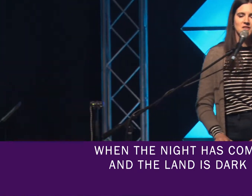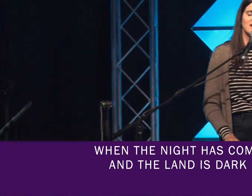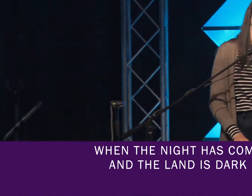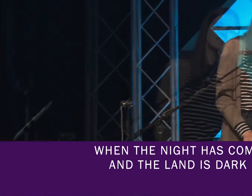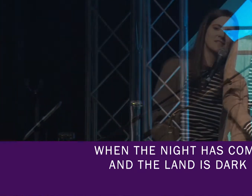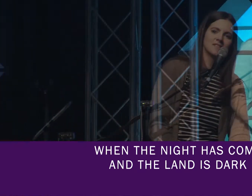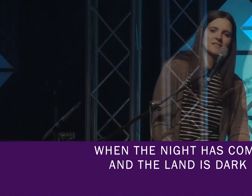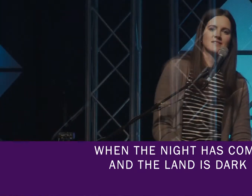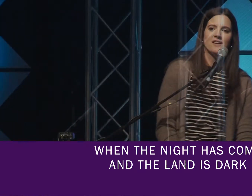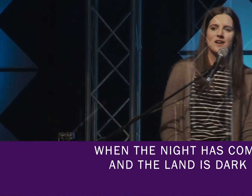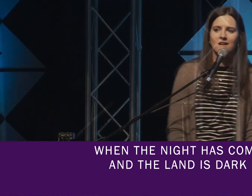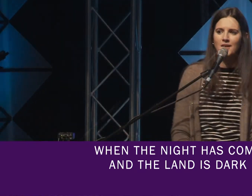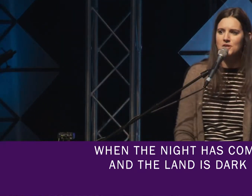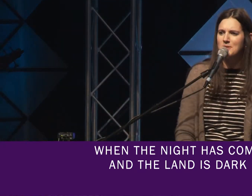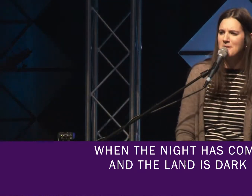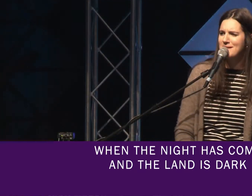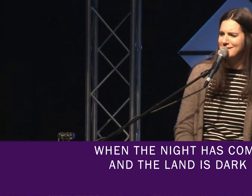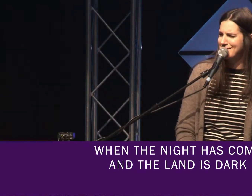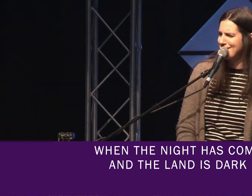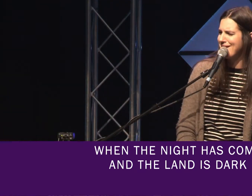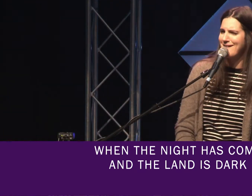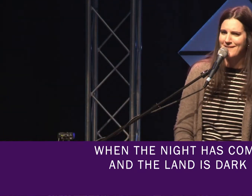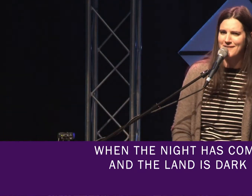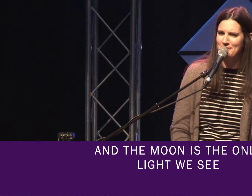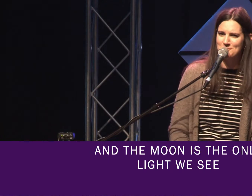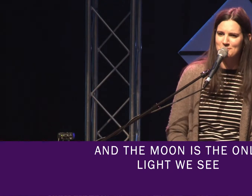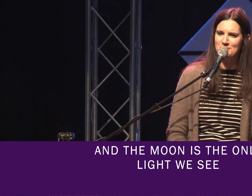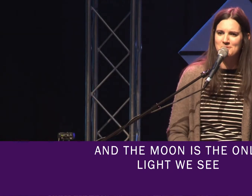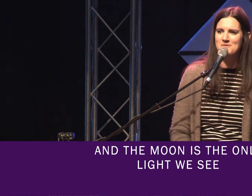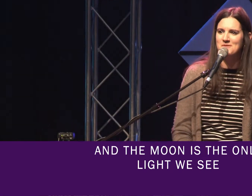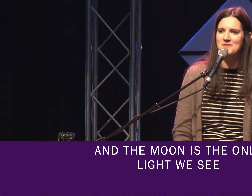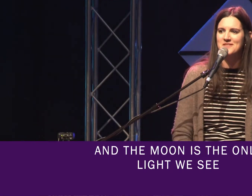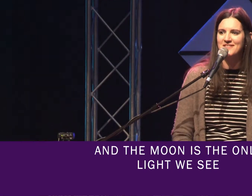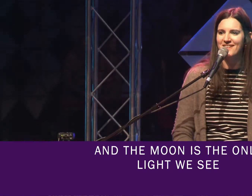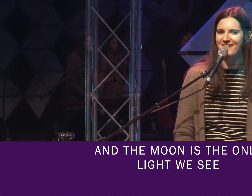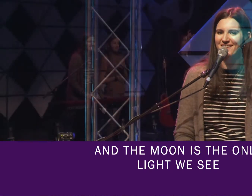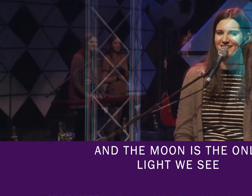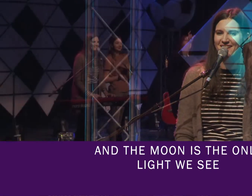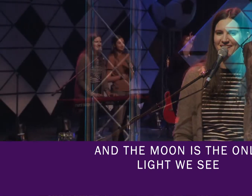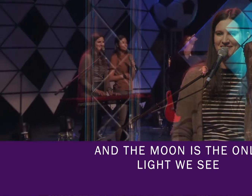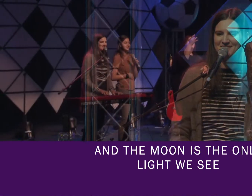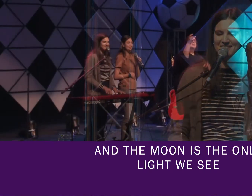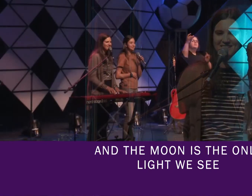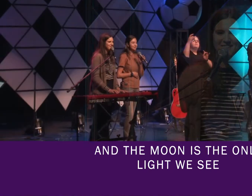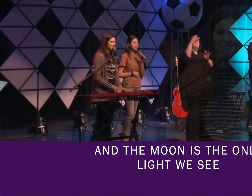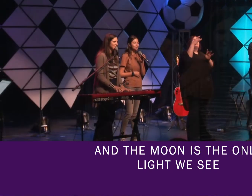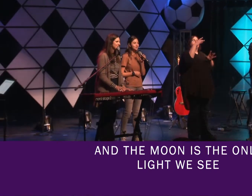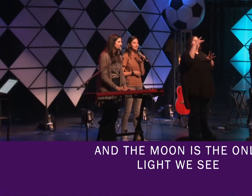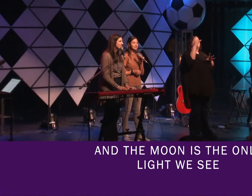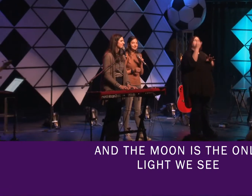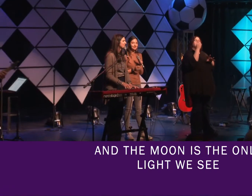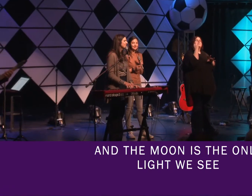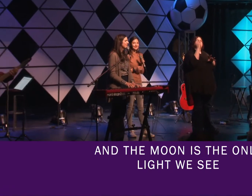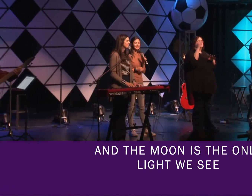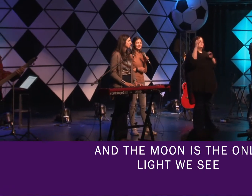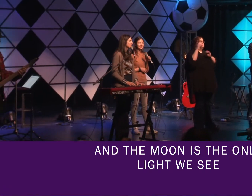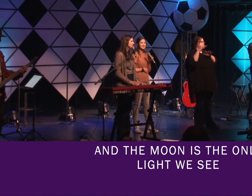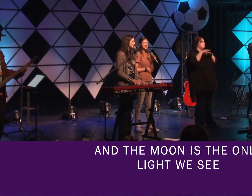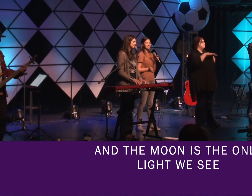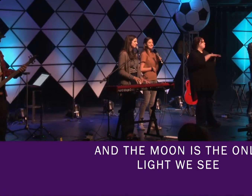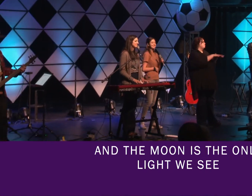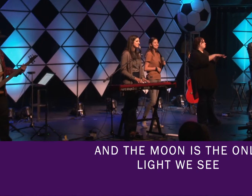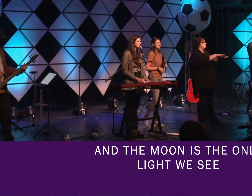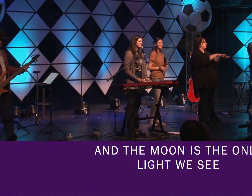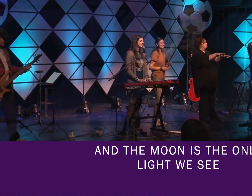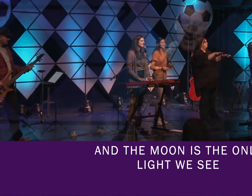and the land is dark, You know this, sing along. and the moon is the only light